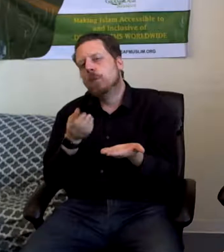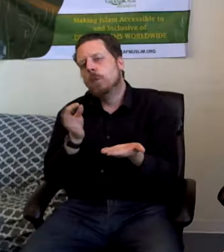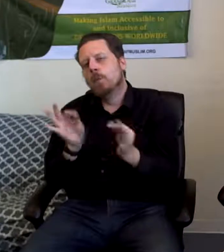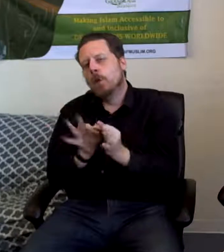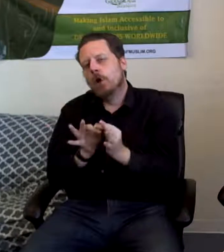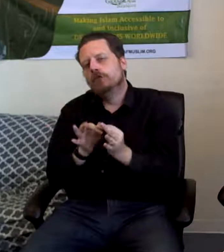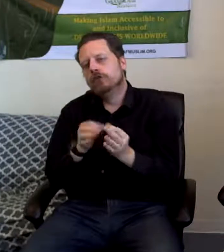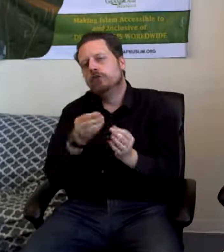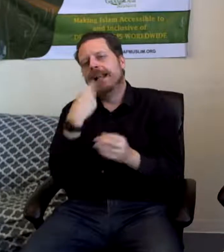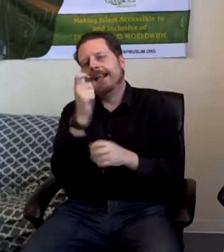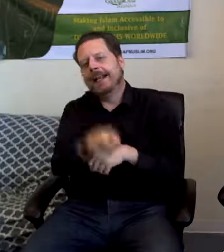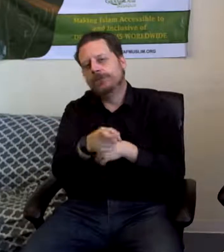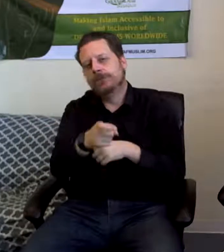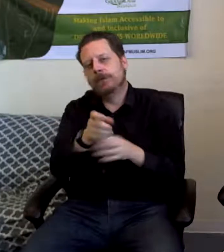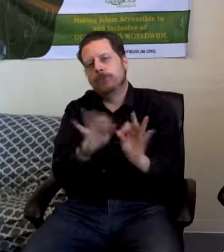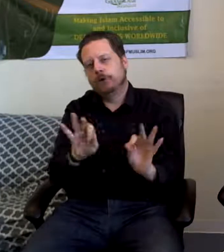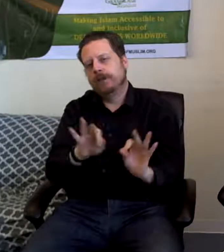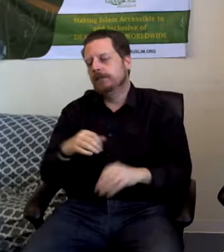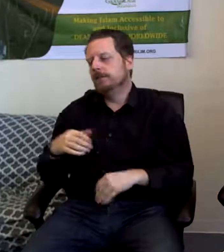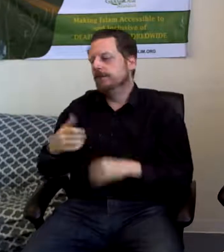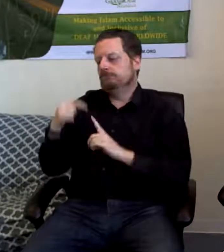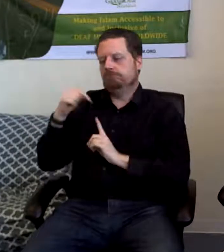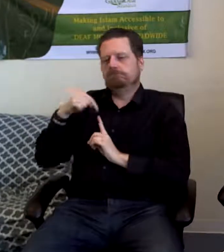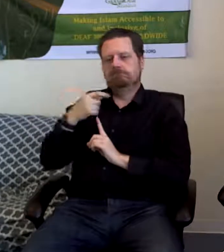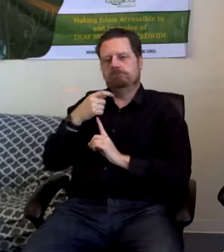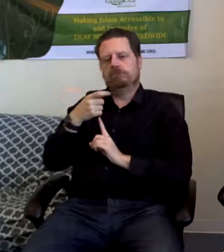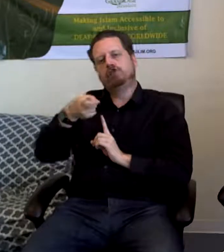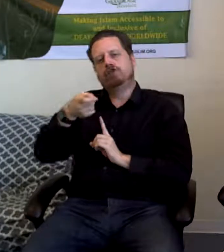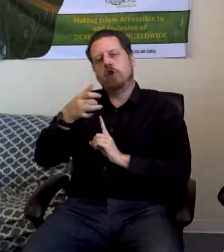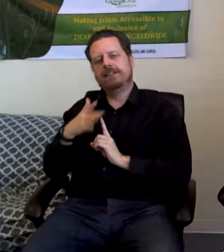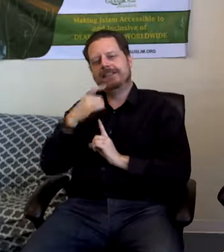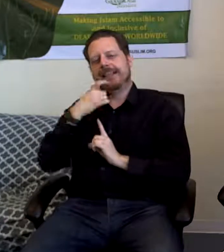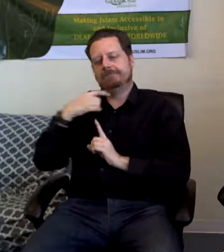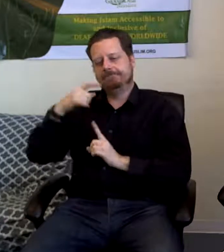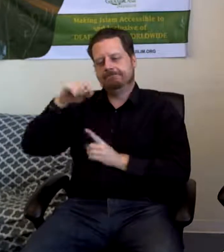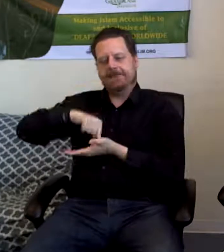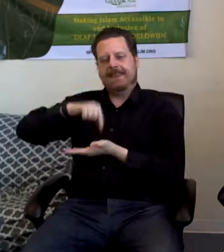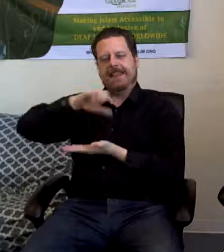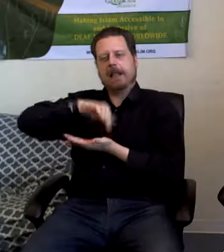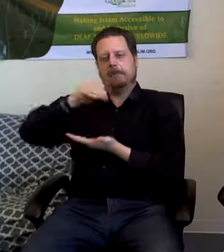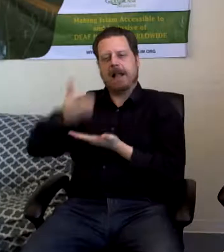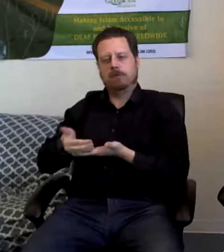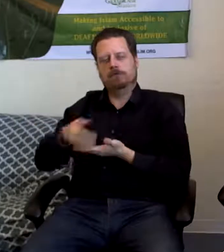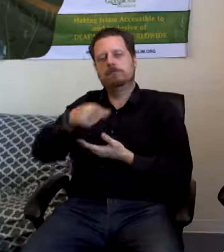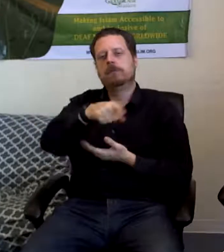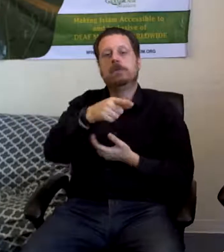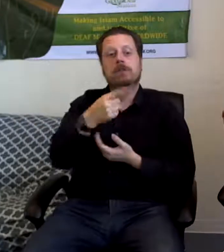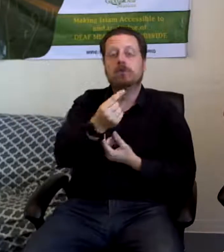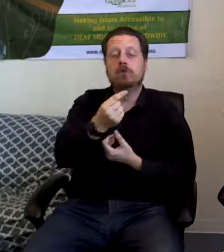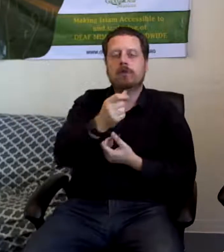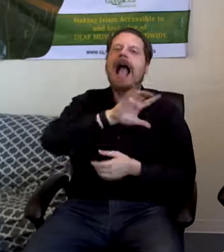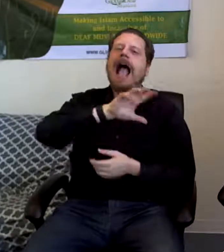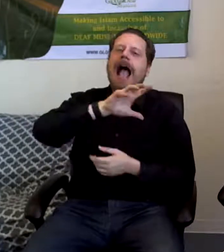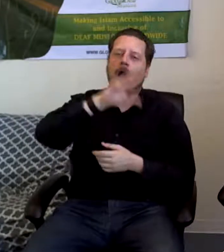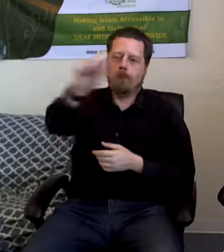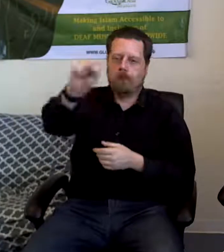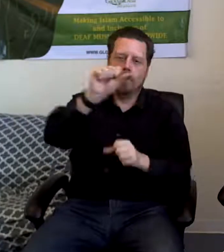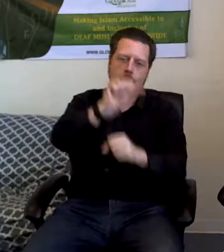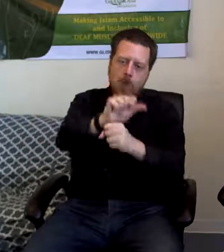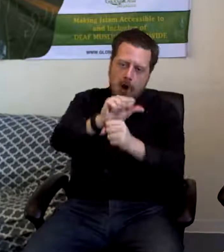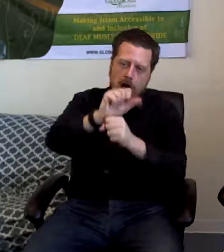free? And the master would say, I need that much. Then he says, I will go out and work and pay you.